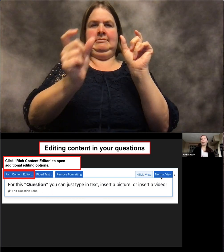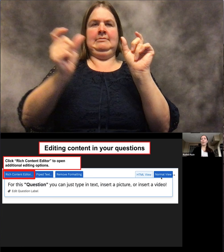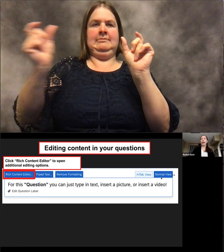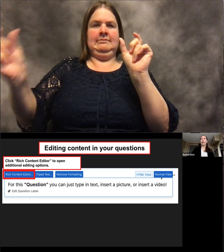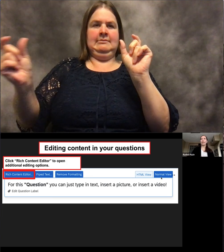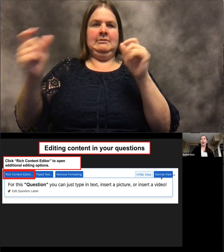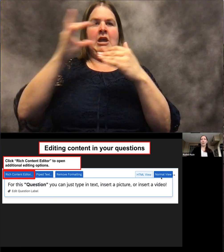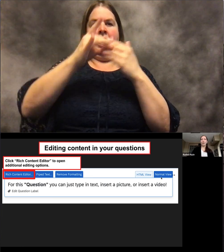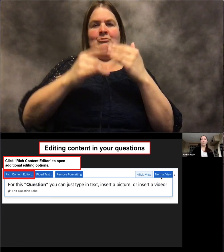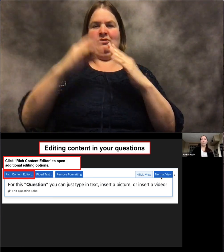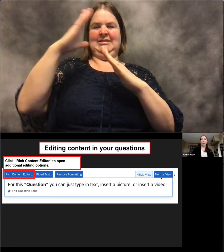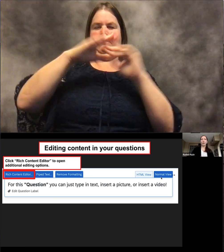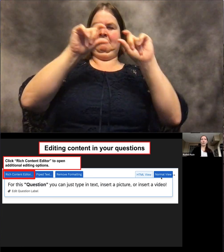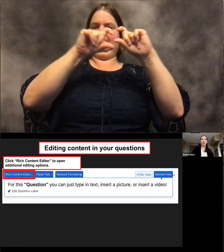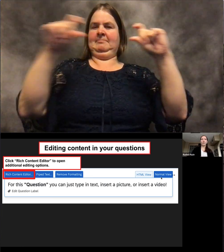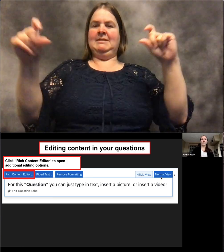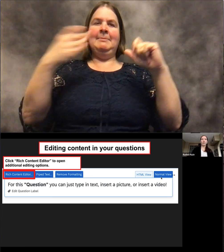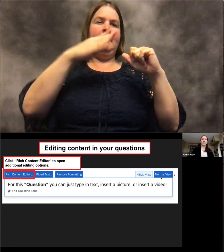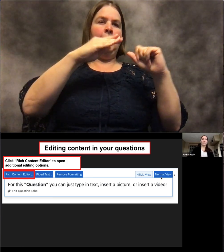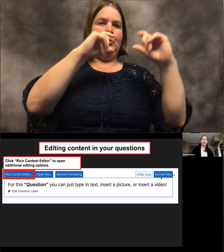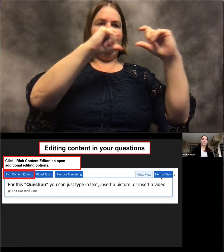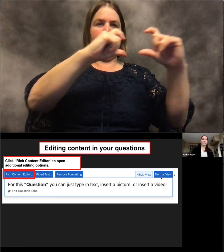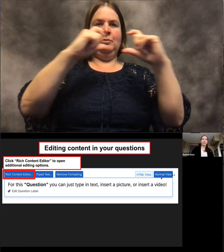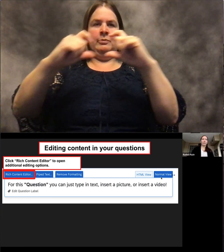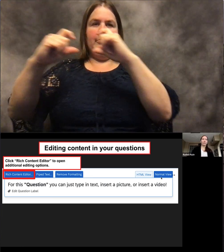pop up at the top of the box.